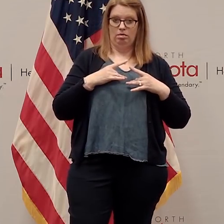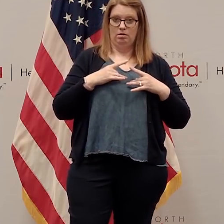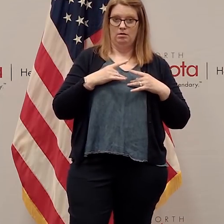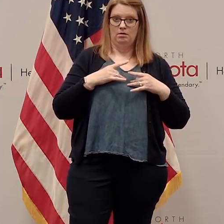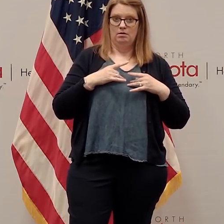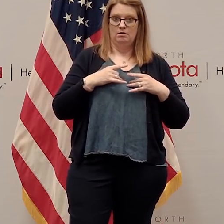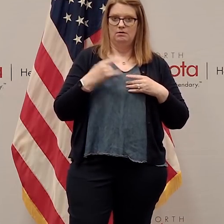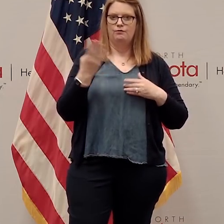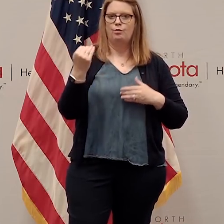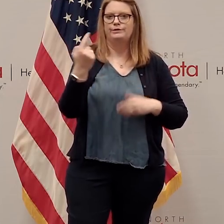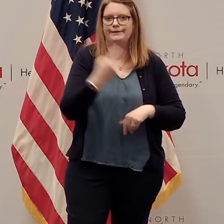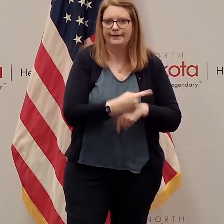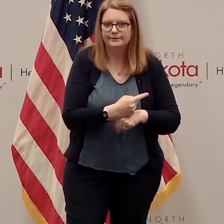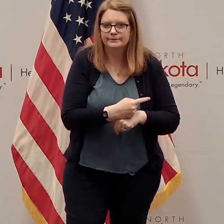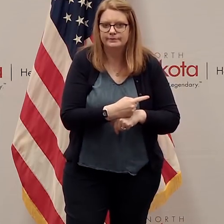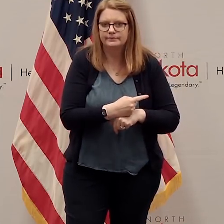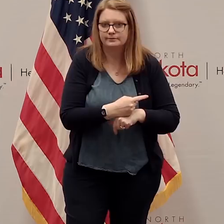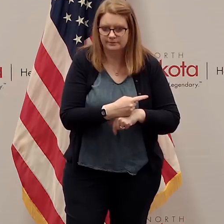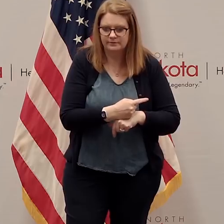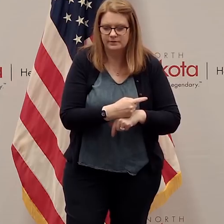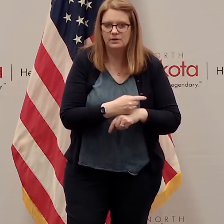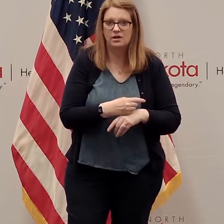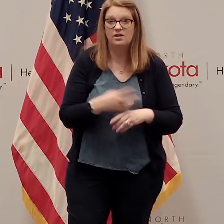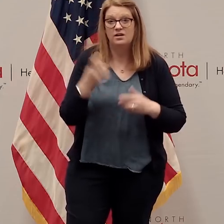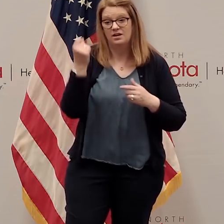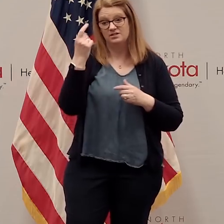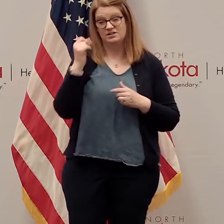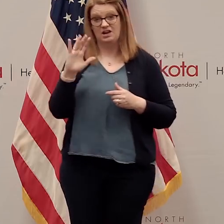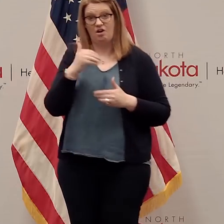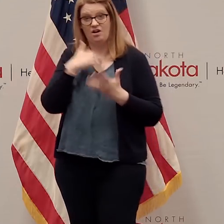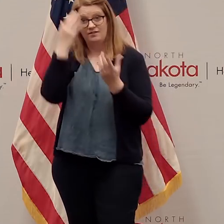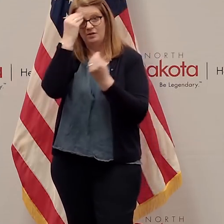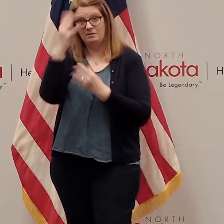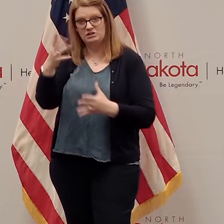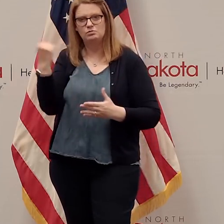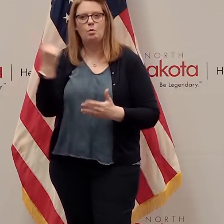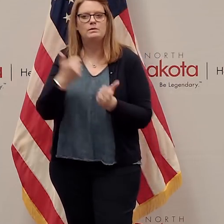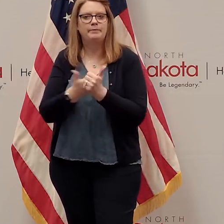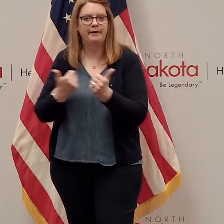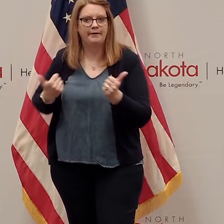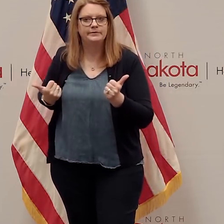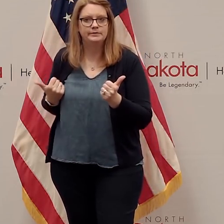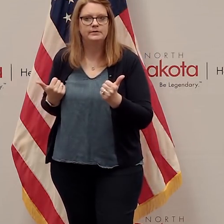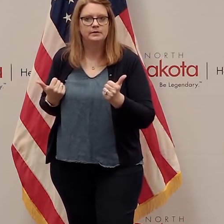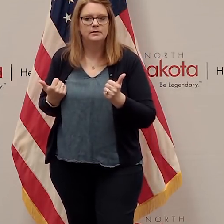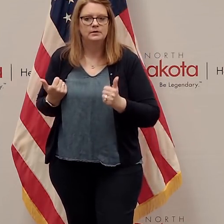of this. And so whenever we've got data, it's always lagging. So as we start to